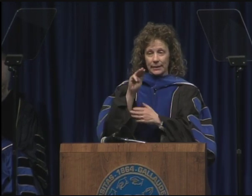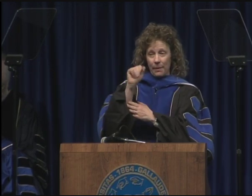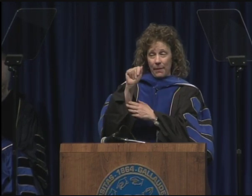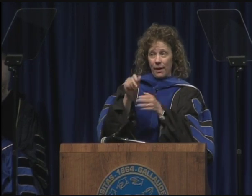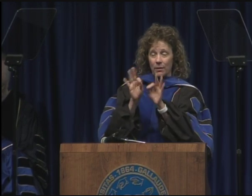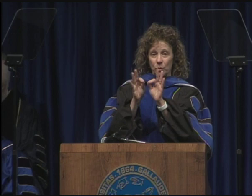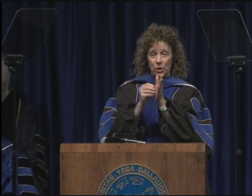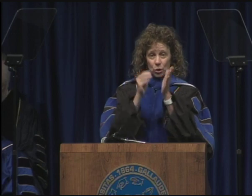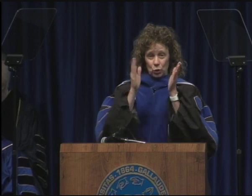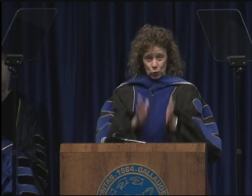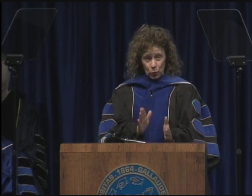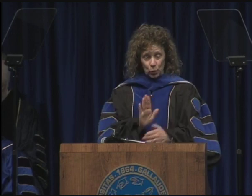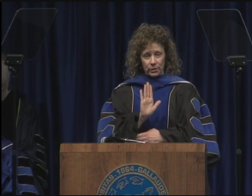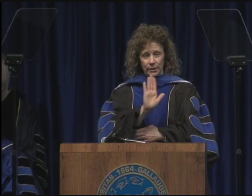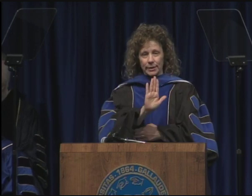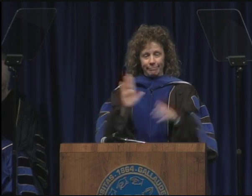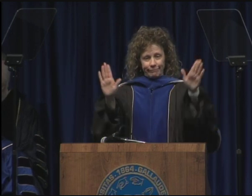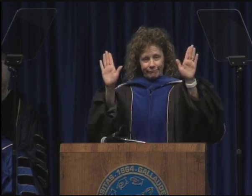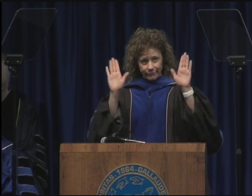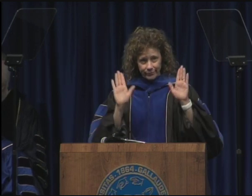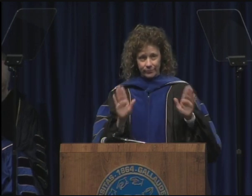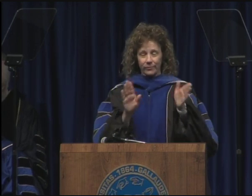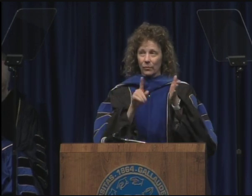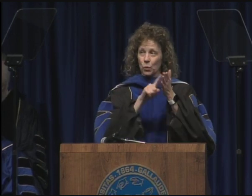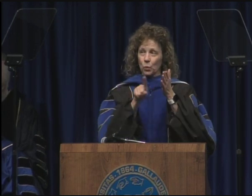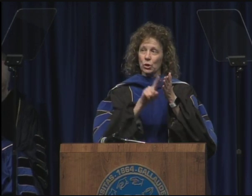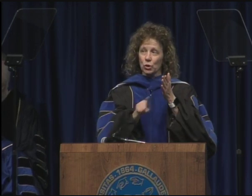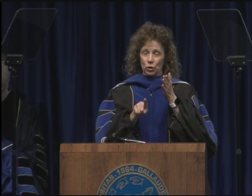recognizes an exemplary interpretation research paper